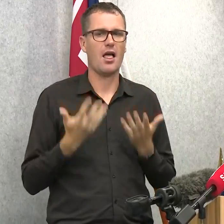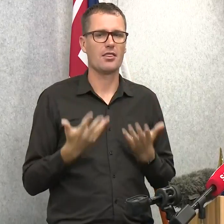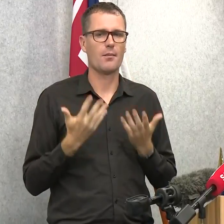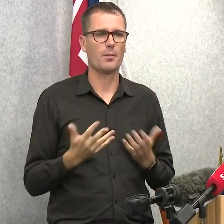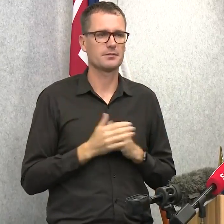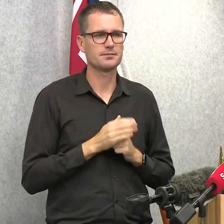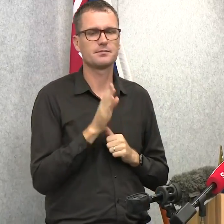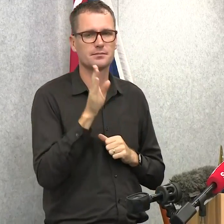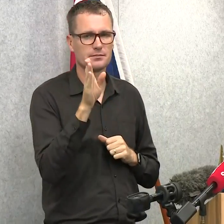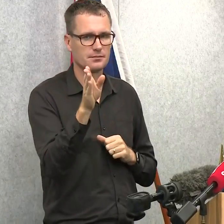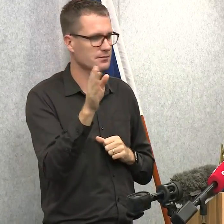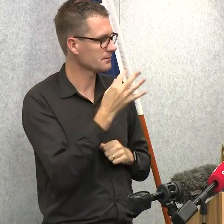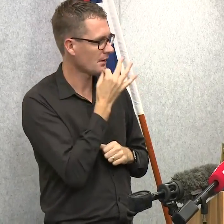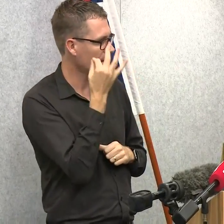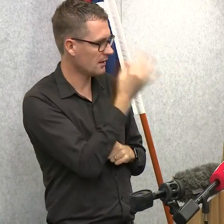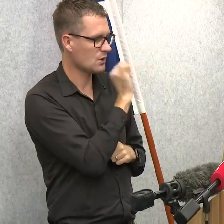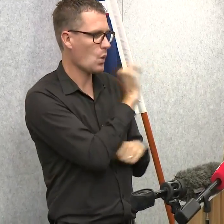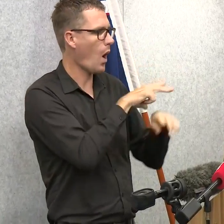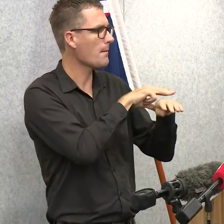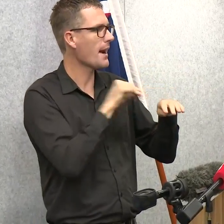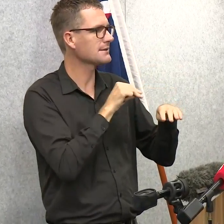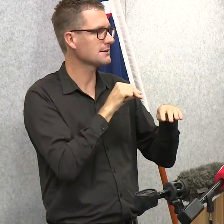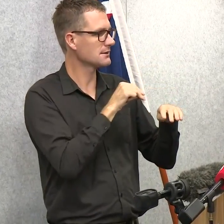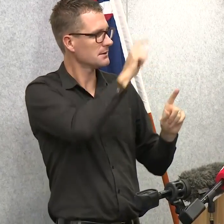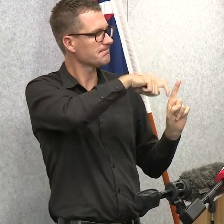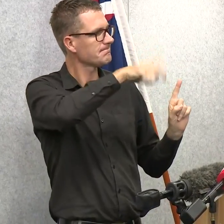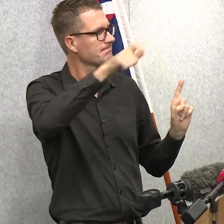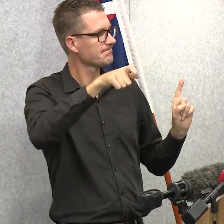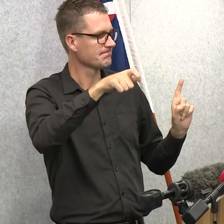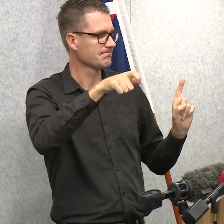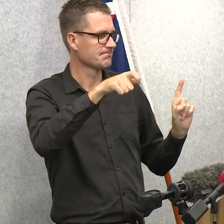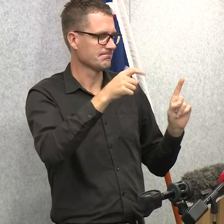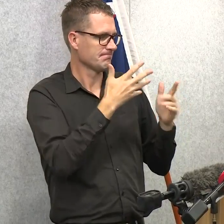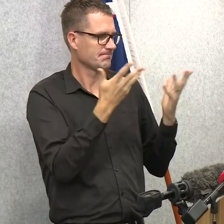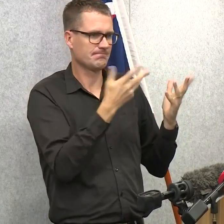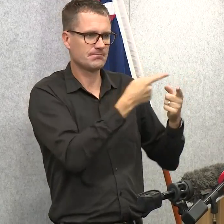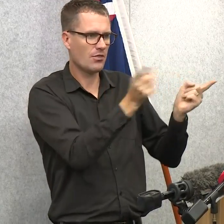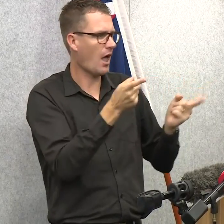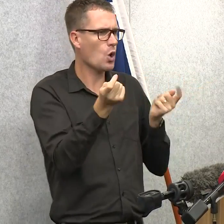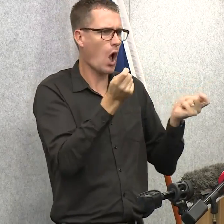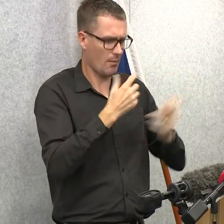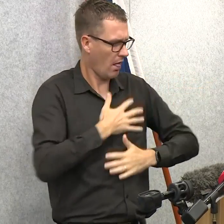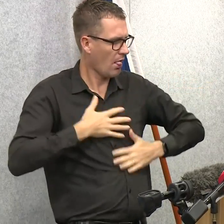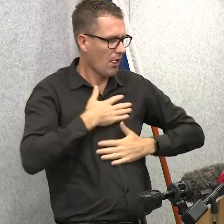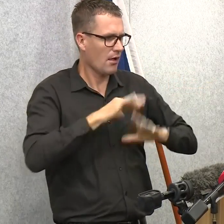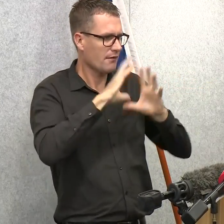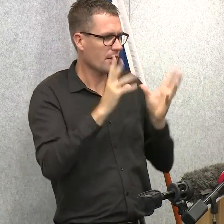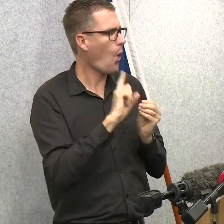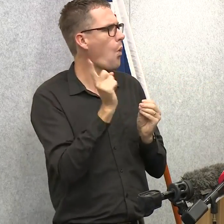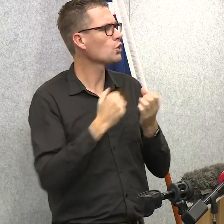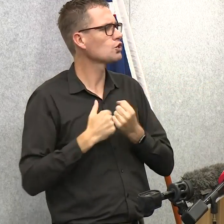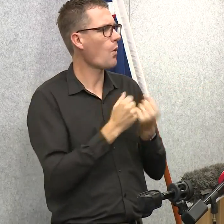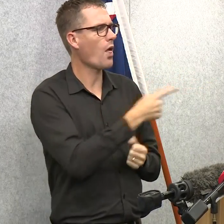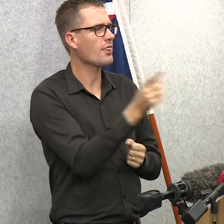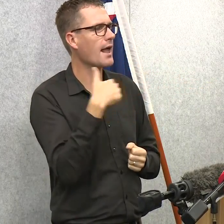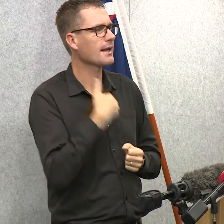Commissioner, how are your officers coping? The people who were there that day, what trauma support are they needing being offered? Of course, one of my priorities